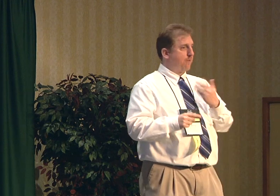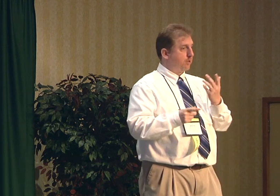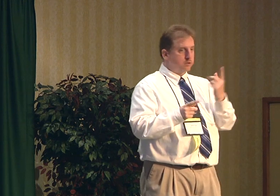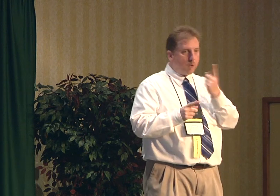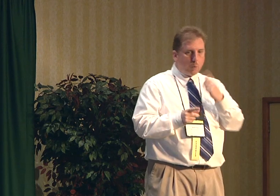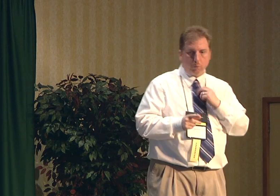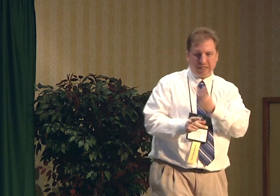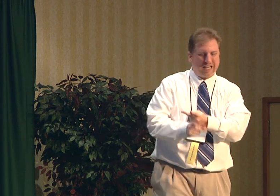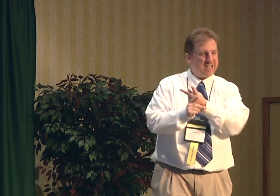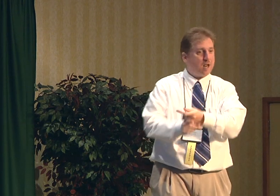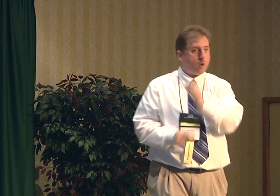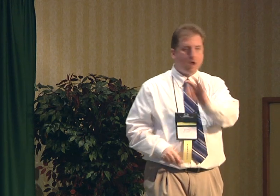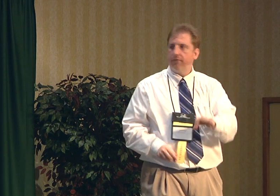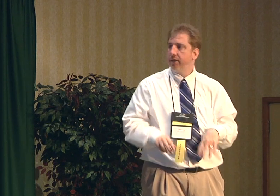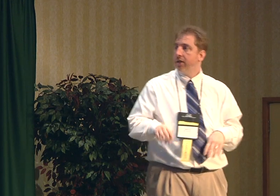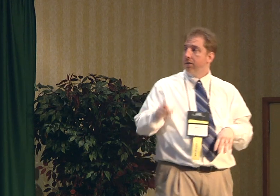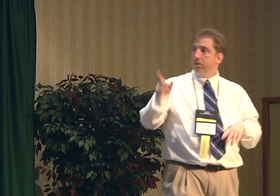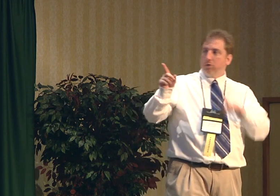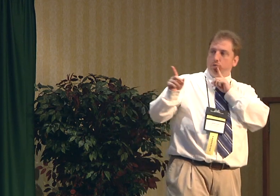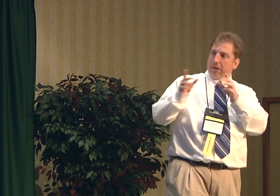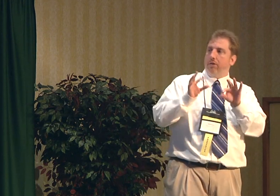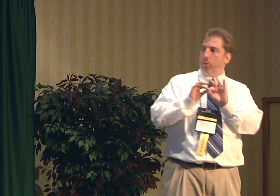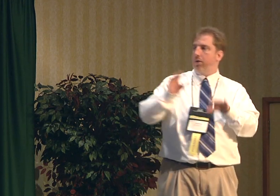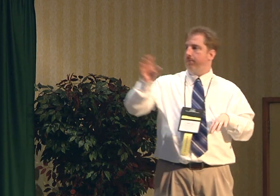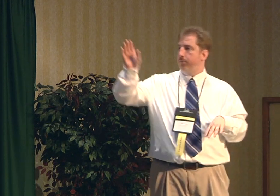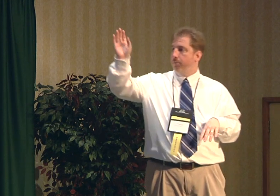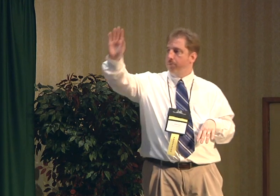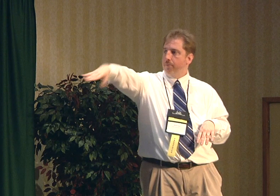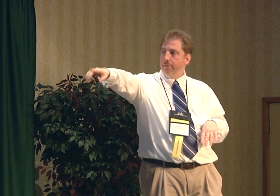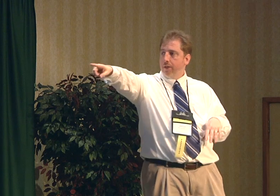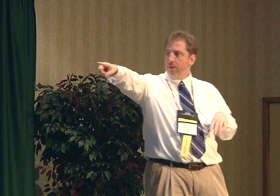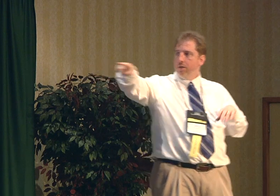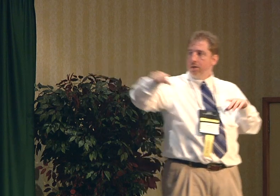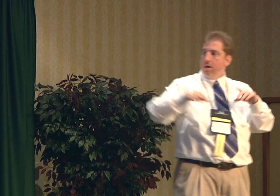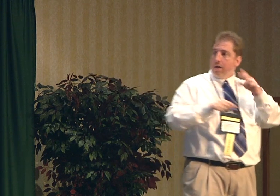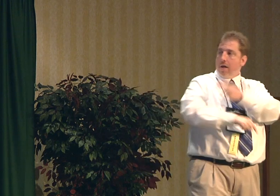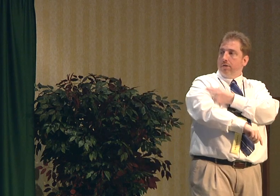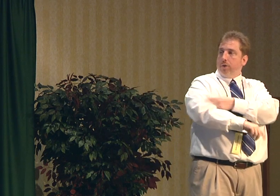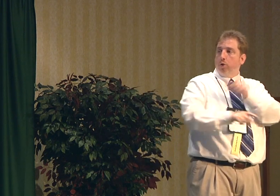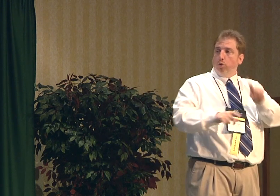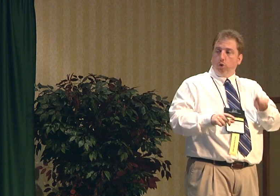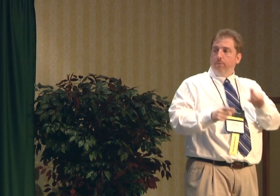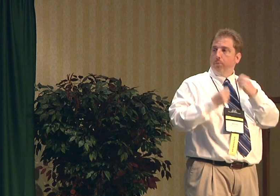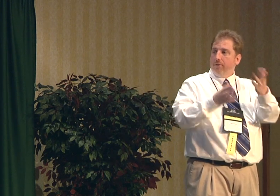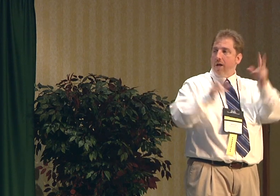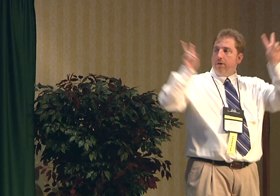that even though we are not the direct patient, we also have interpreting services provided. The next one is that